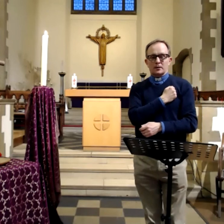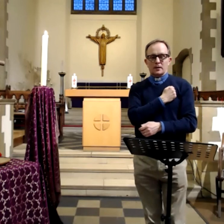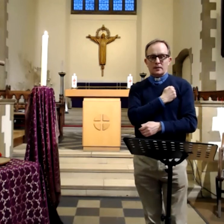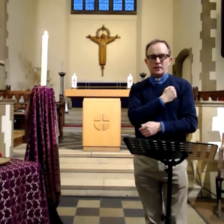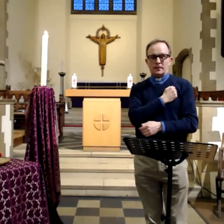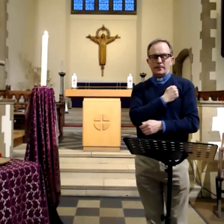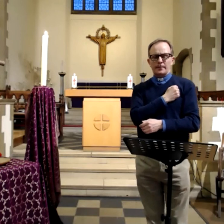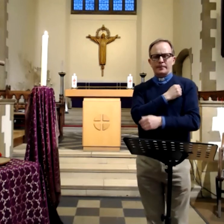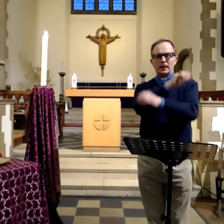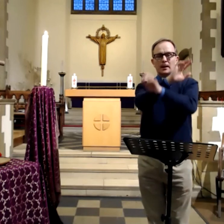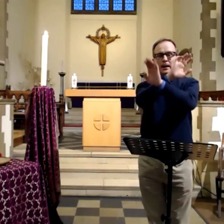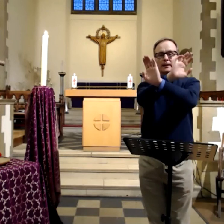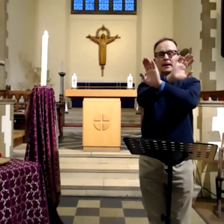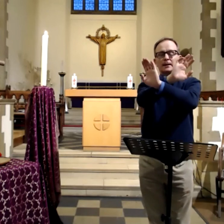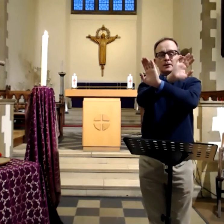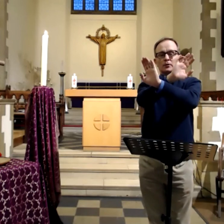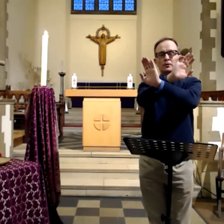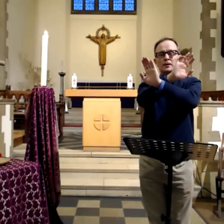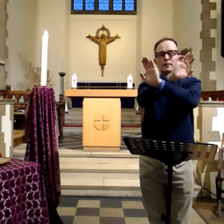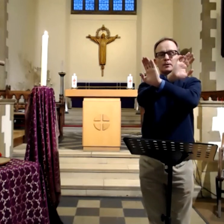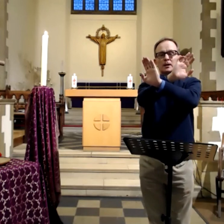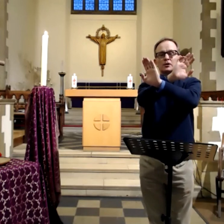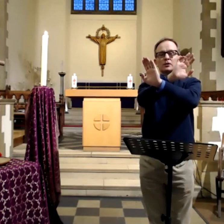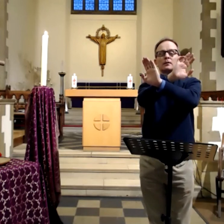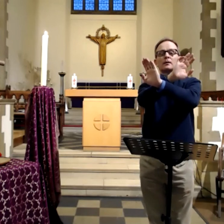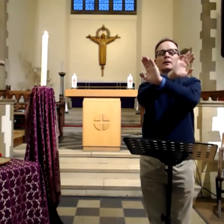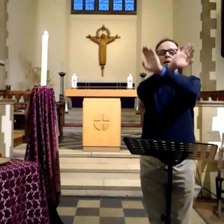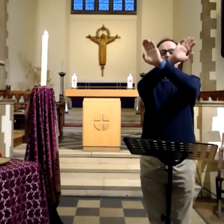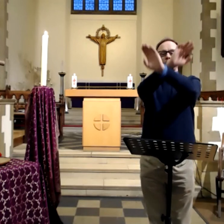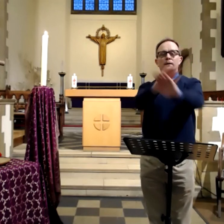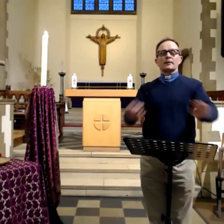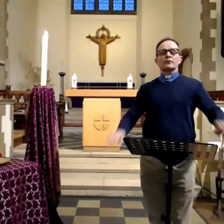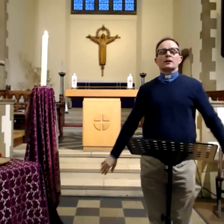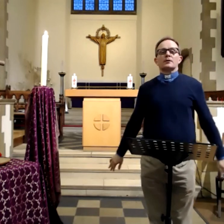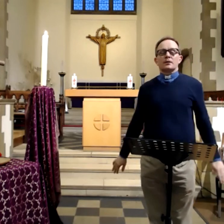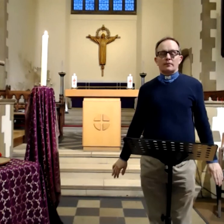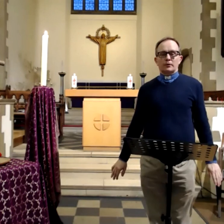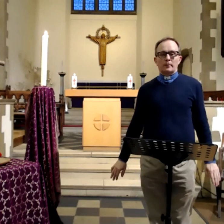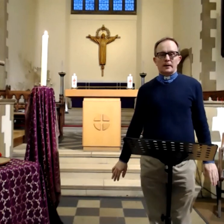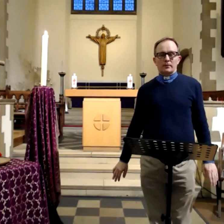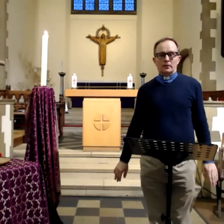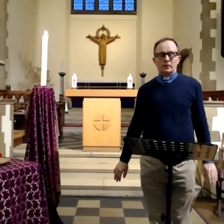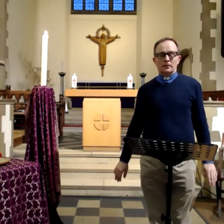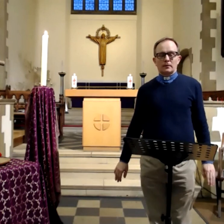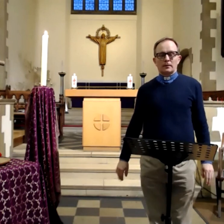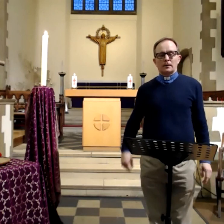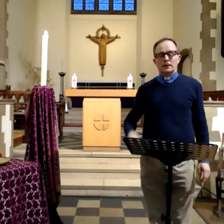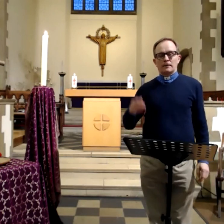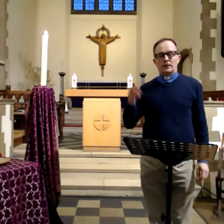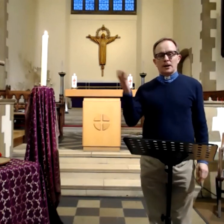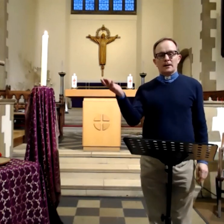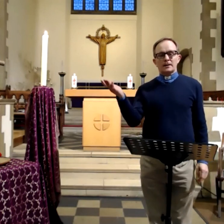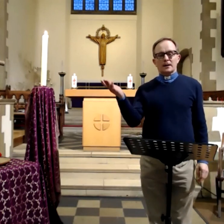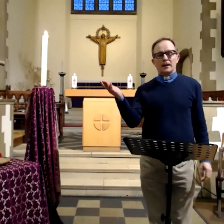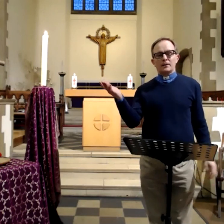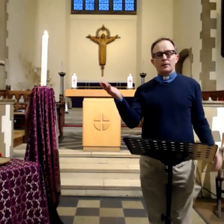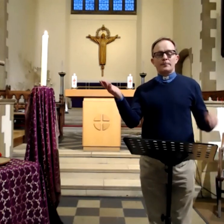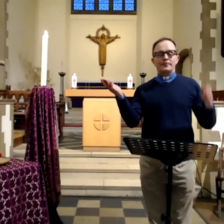us. And lead us not into temptation, but deliver us from evil. For thine is the kingdom,